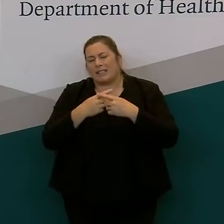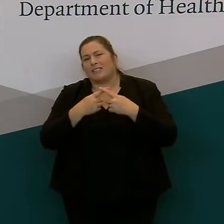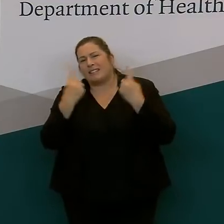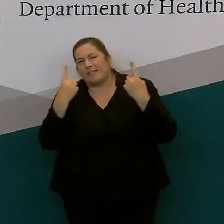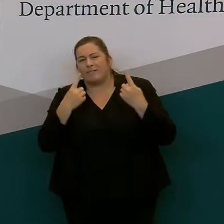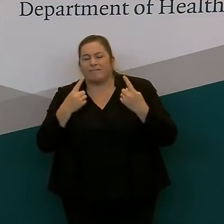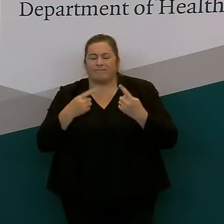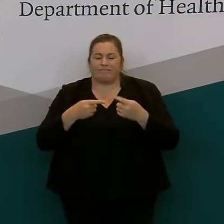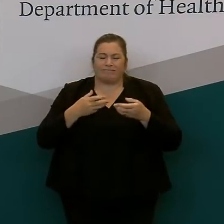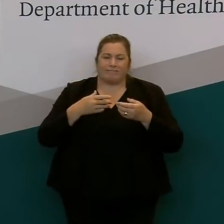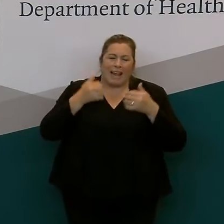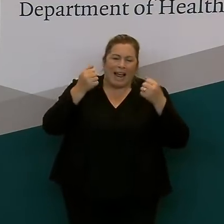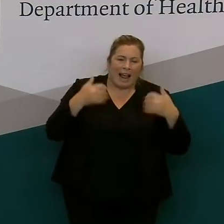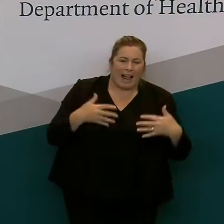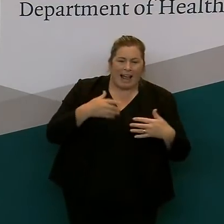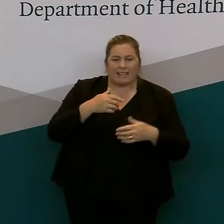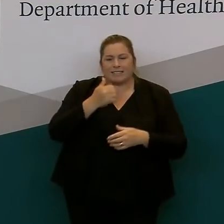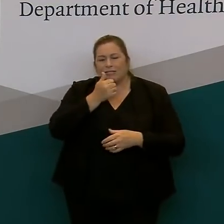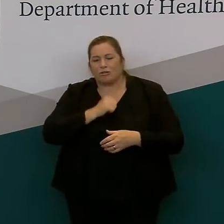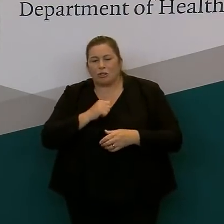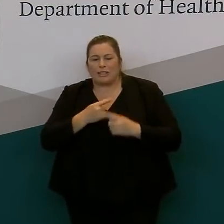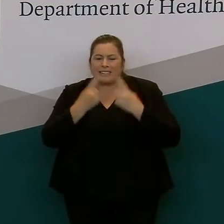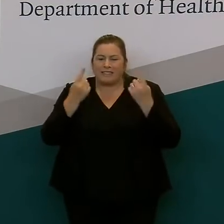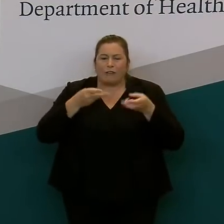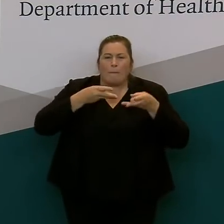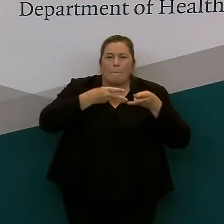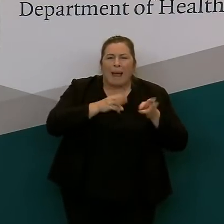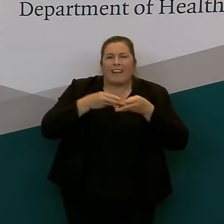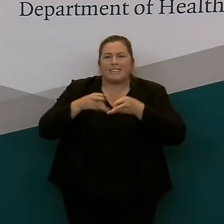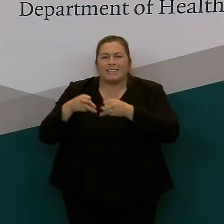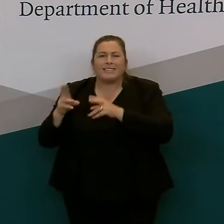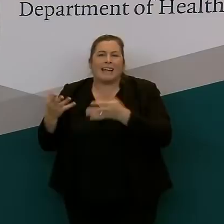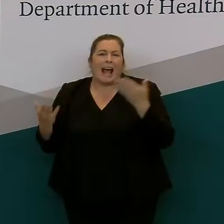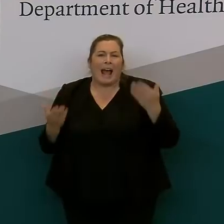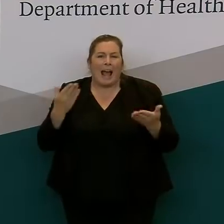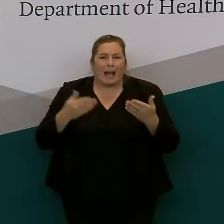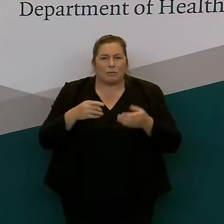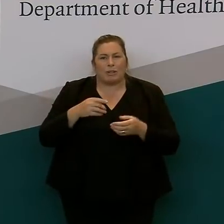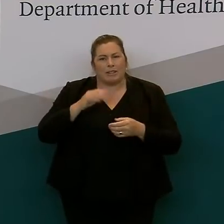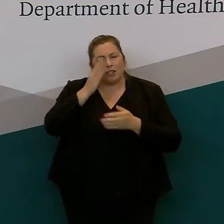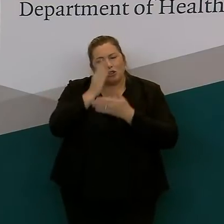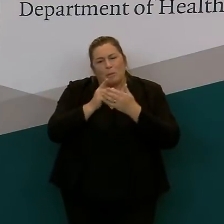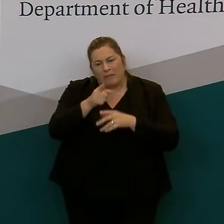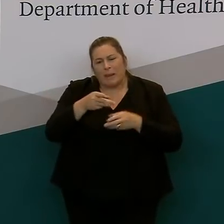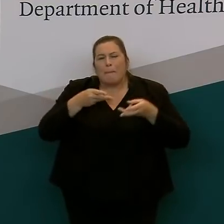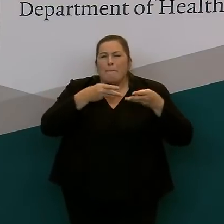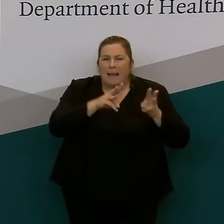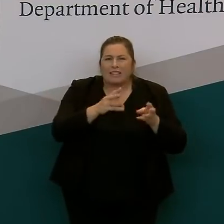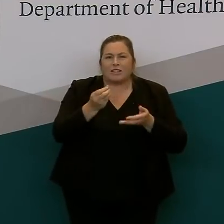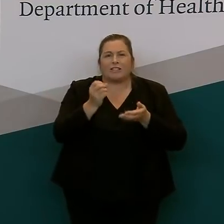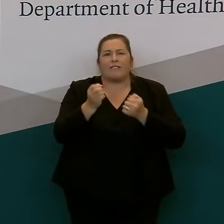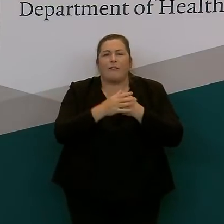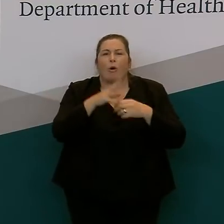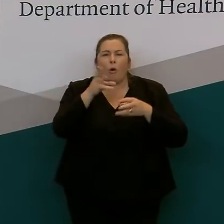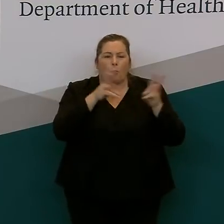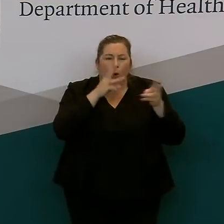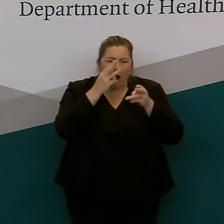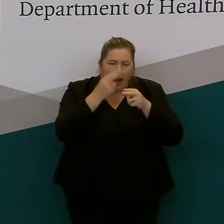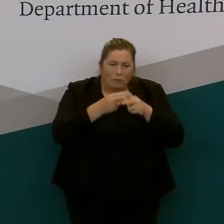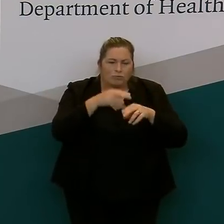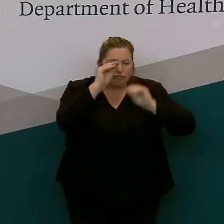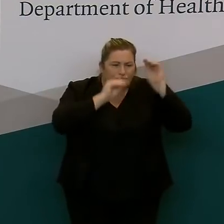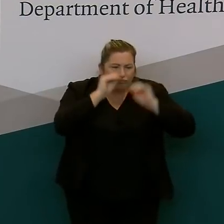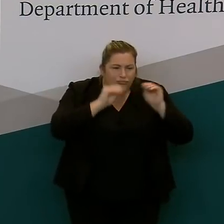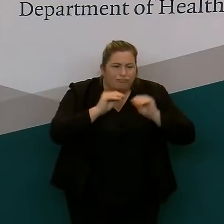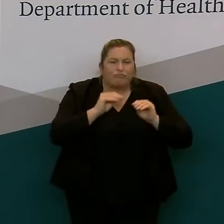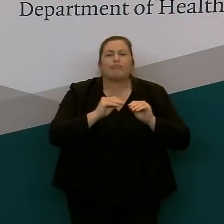answers. These different estimates, some of them have very long memories. They look back over the last couple of weeks. Some of